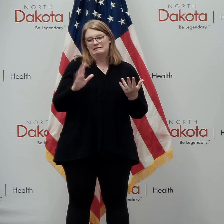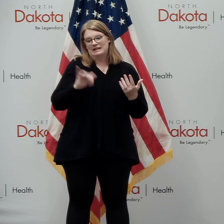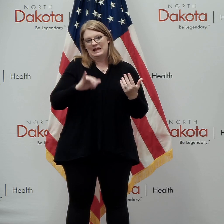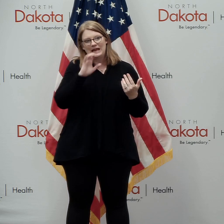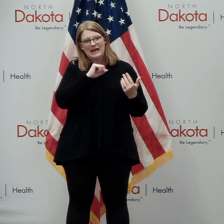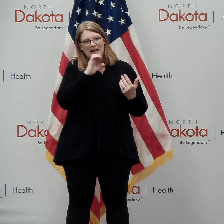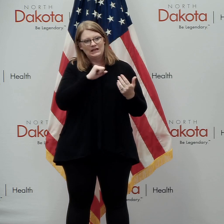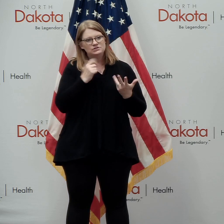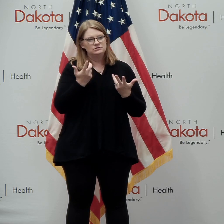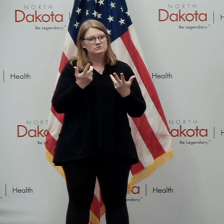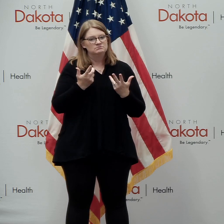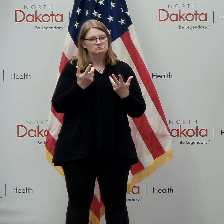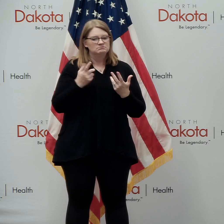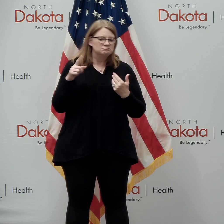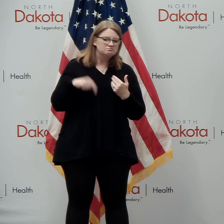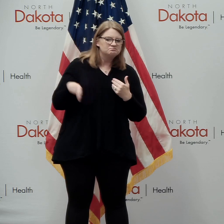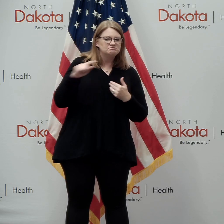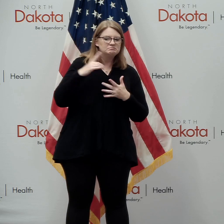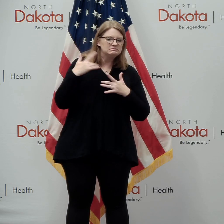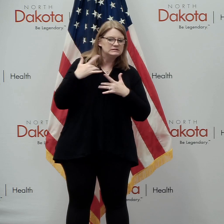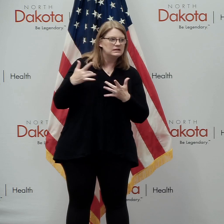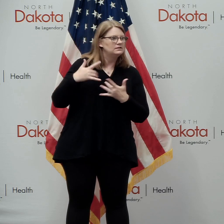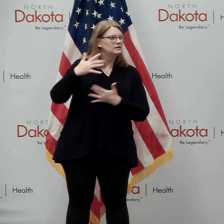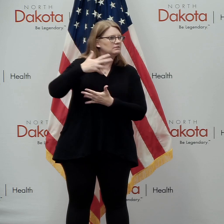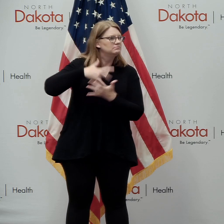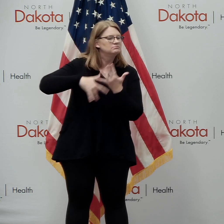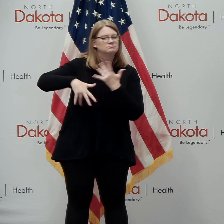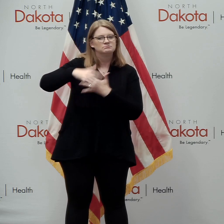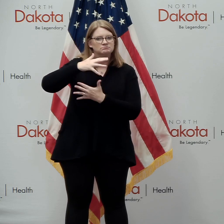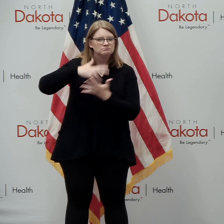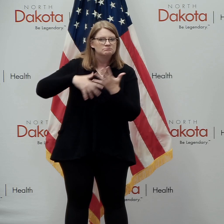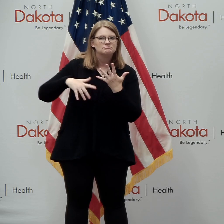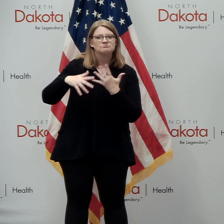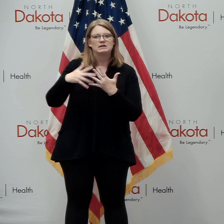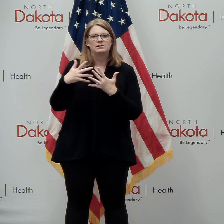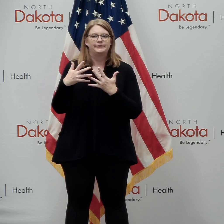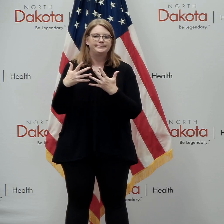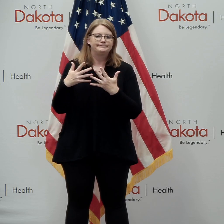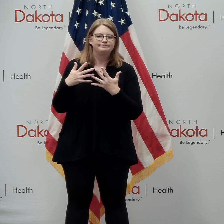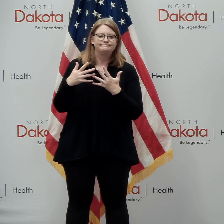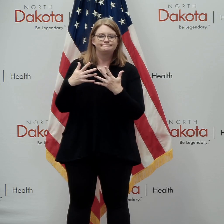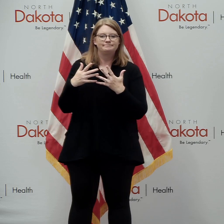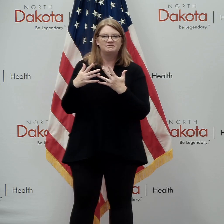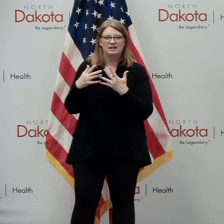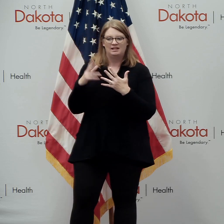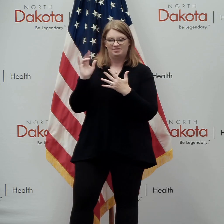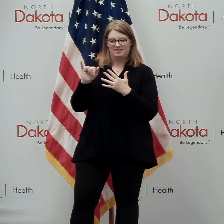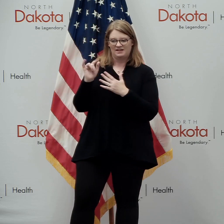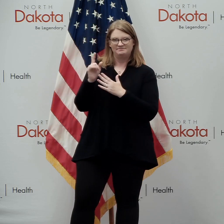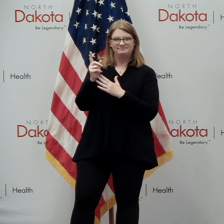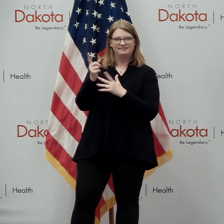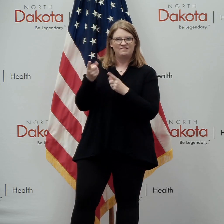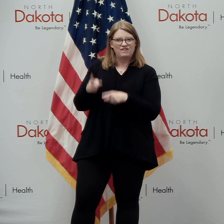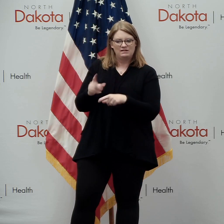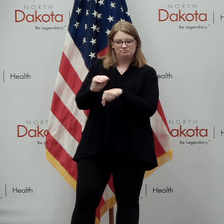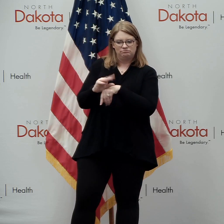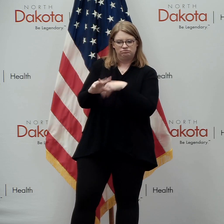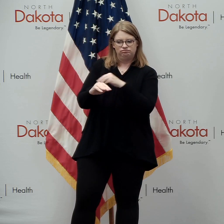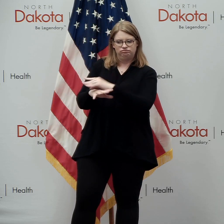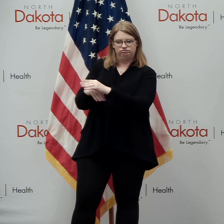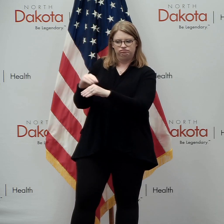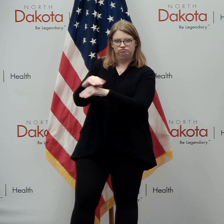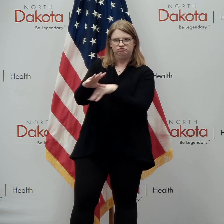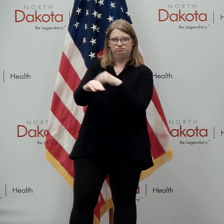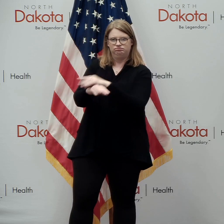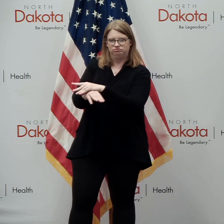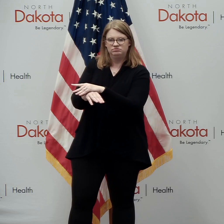more likely to engage in social settings where the transmission could occur. So for this reason, a